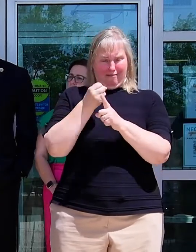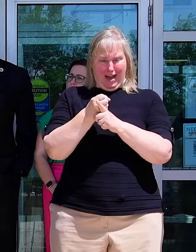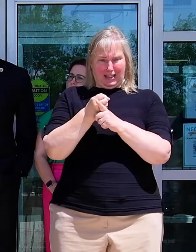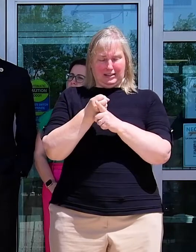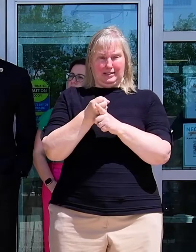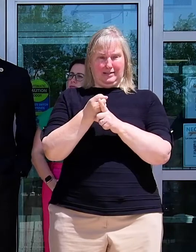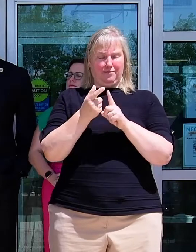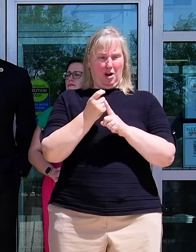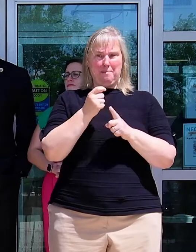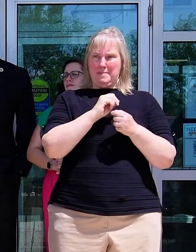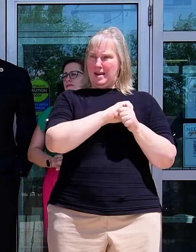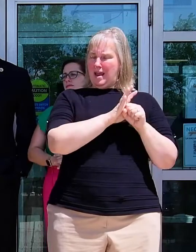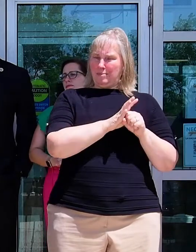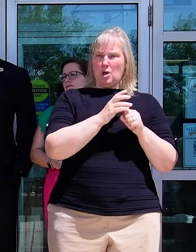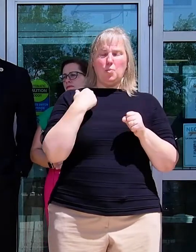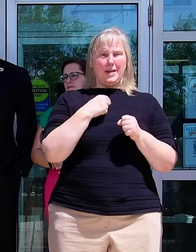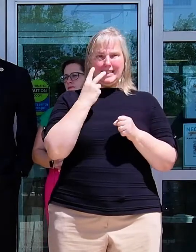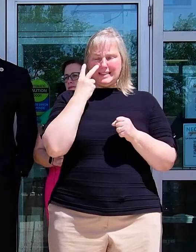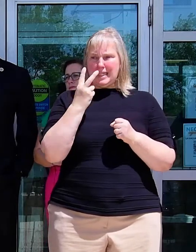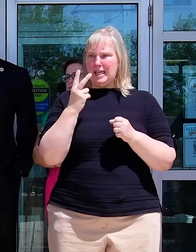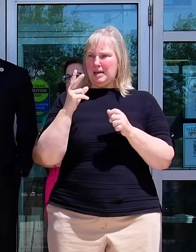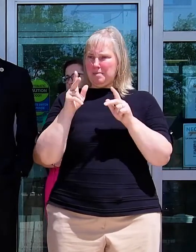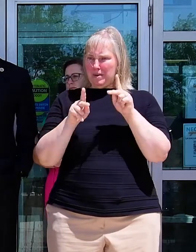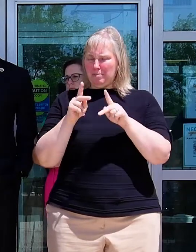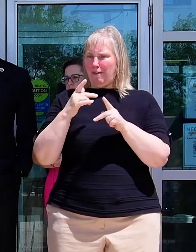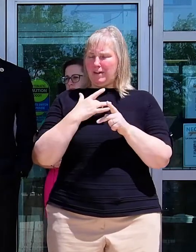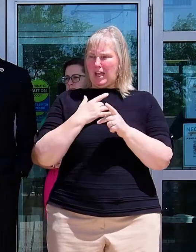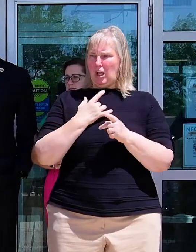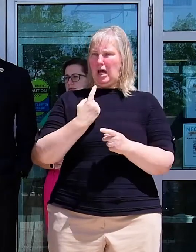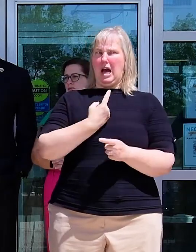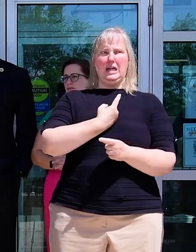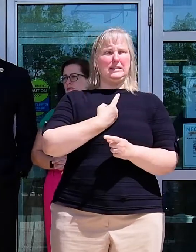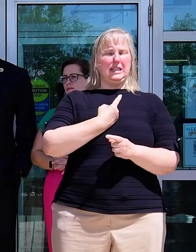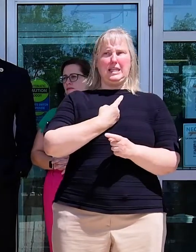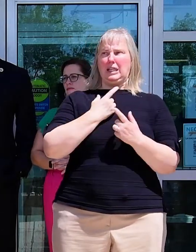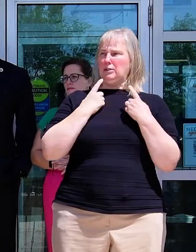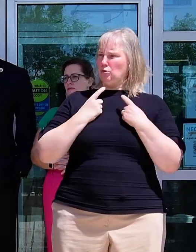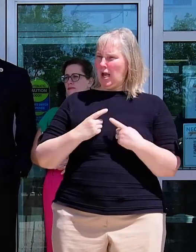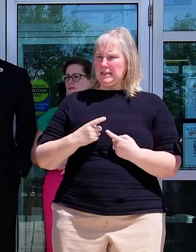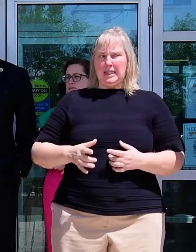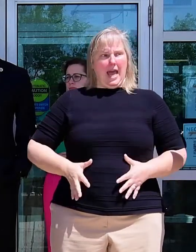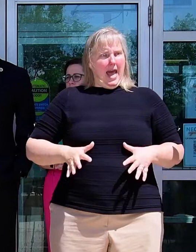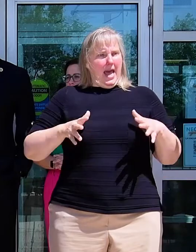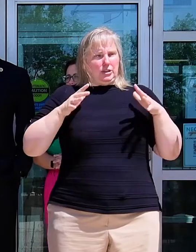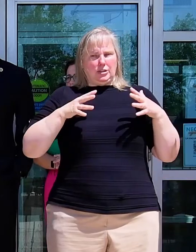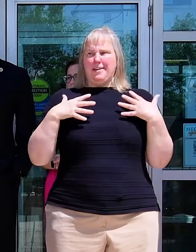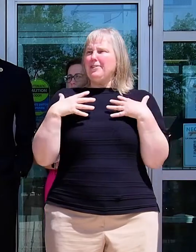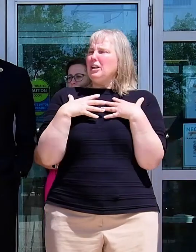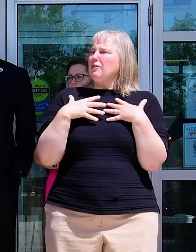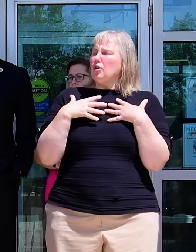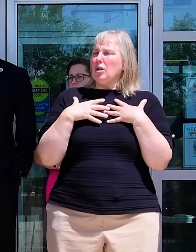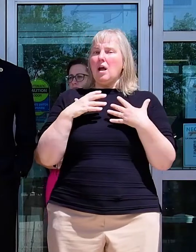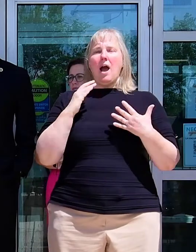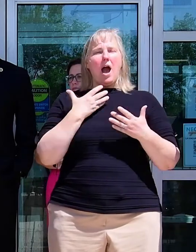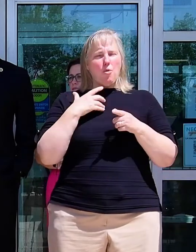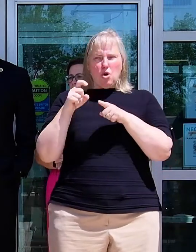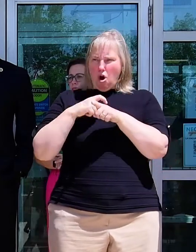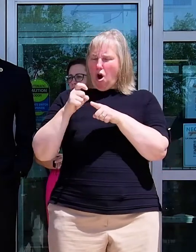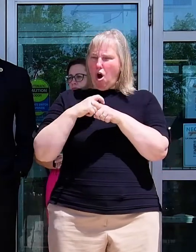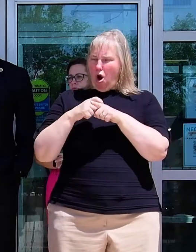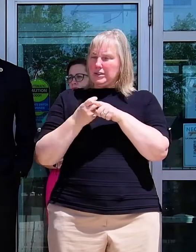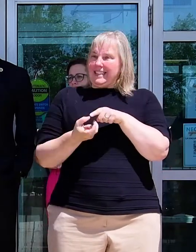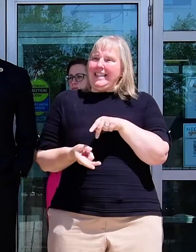We have seen how individuals feel isolated, depressed, anxious, fearful. Our calls have